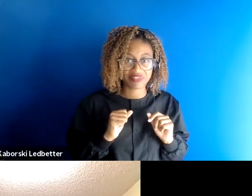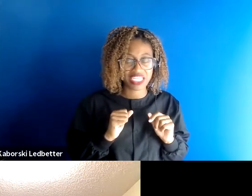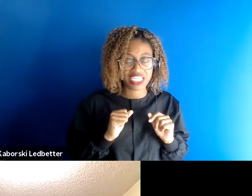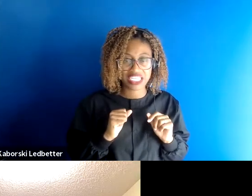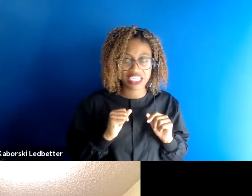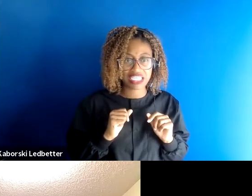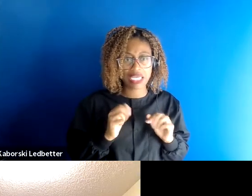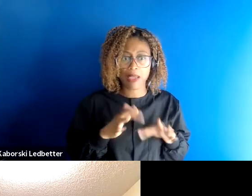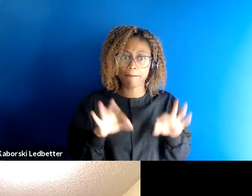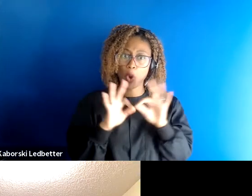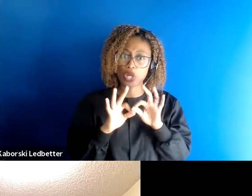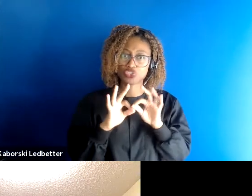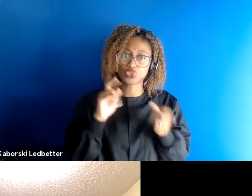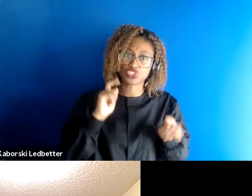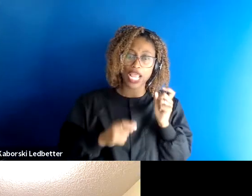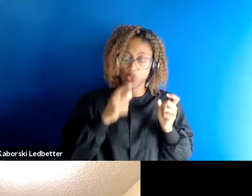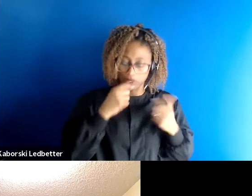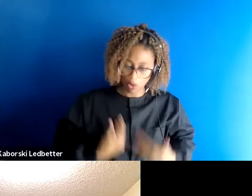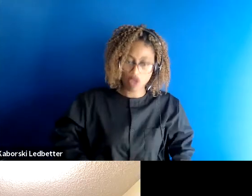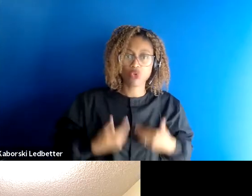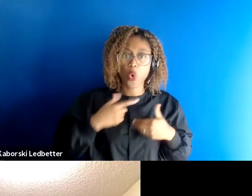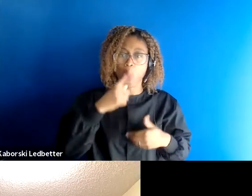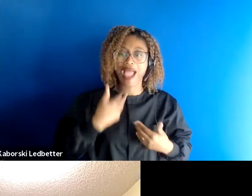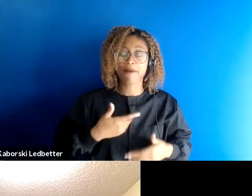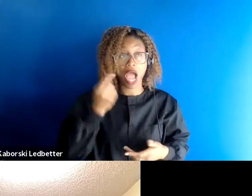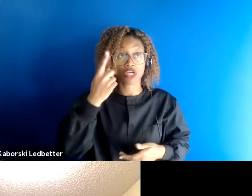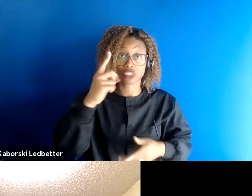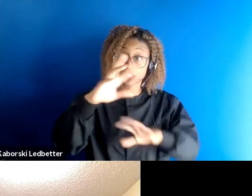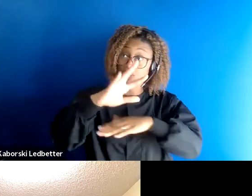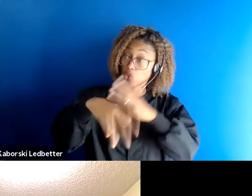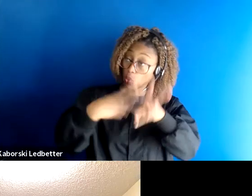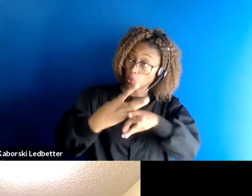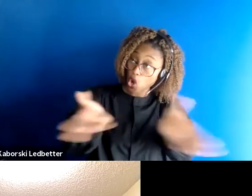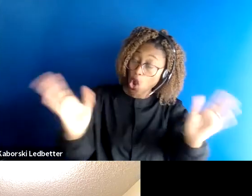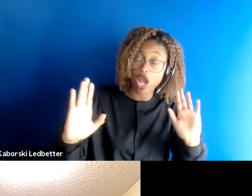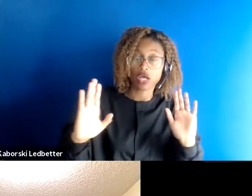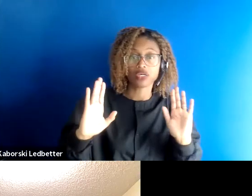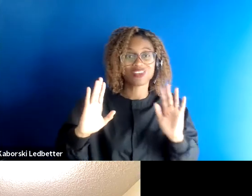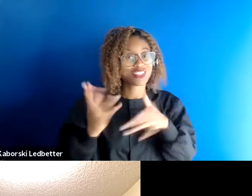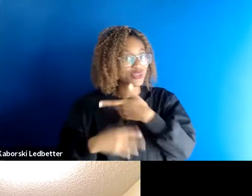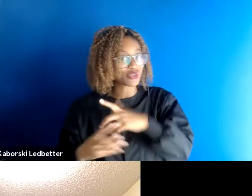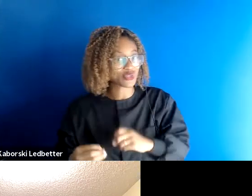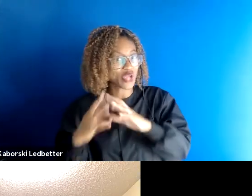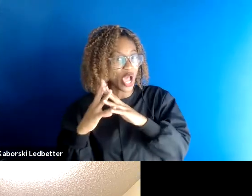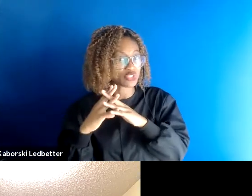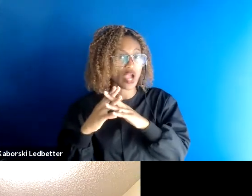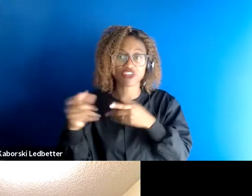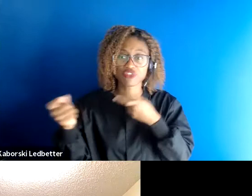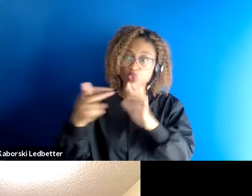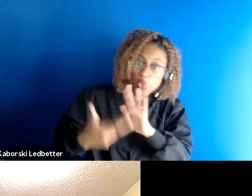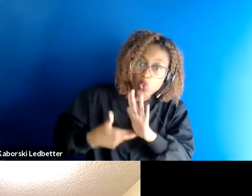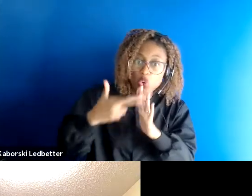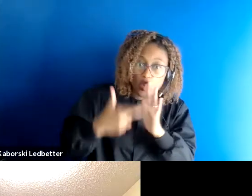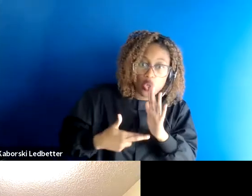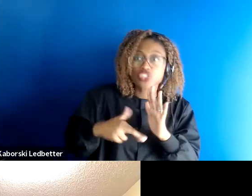instrumental in who you are today, how you understand the world, what, social constructs, those rules of the way